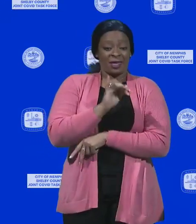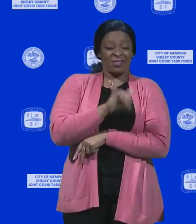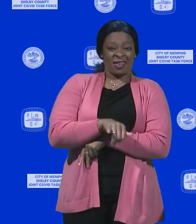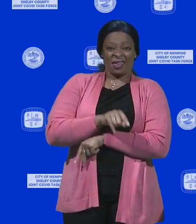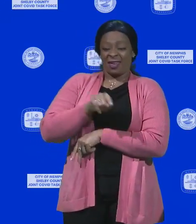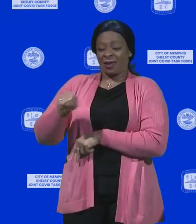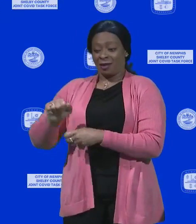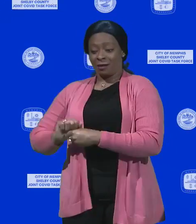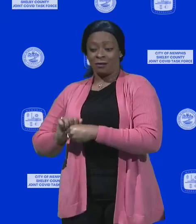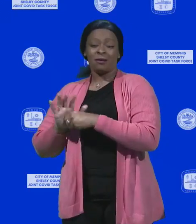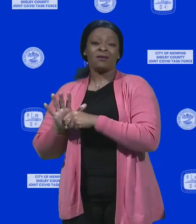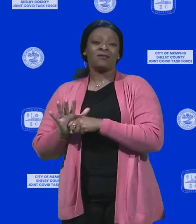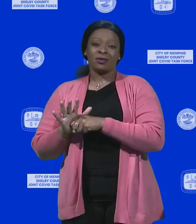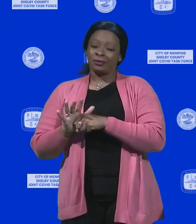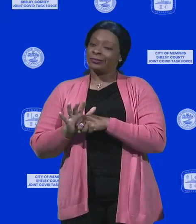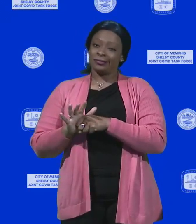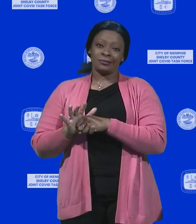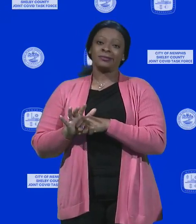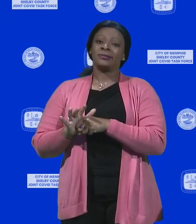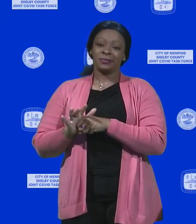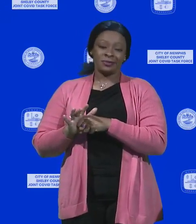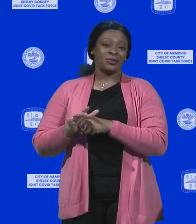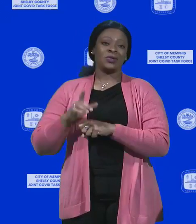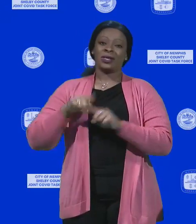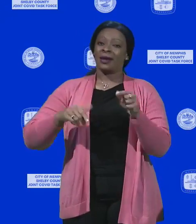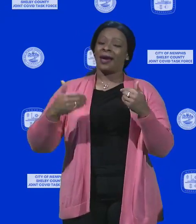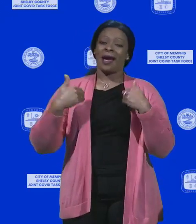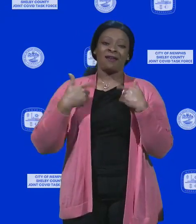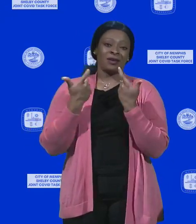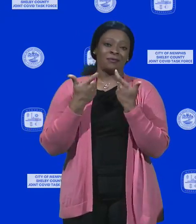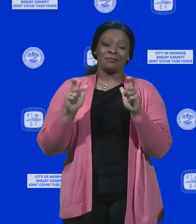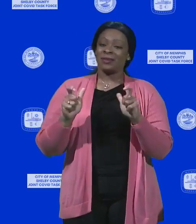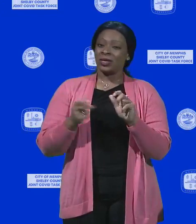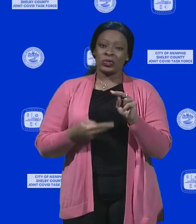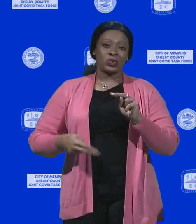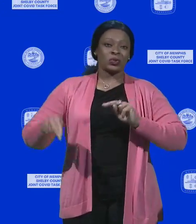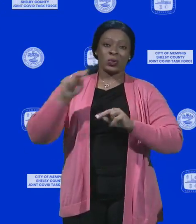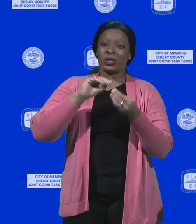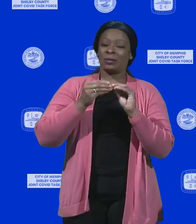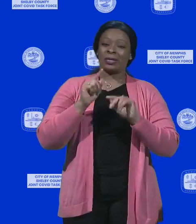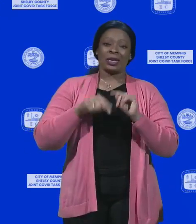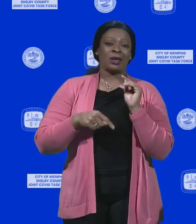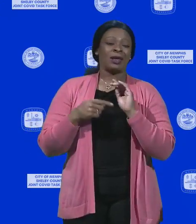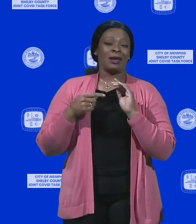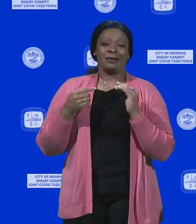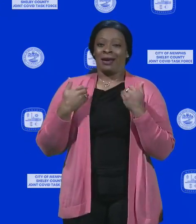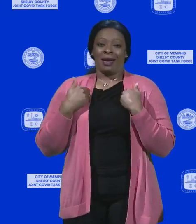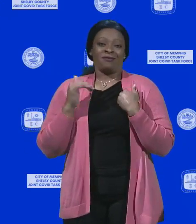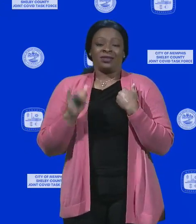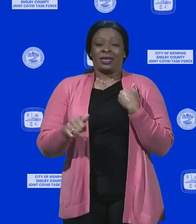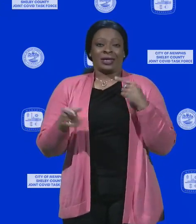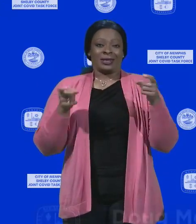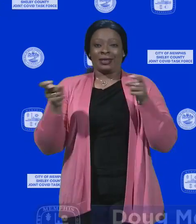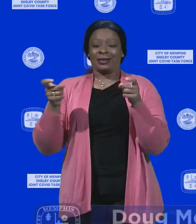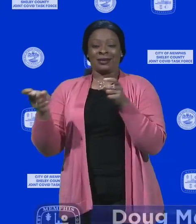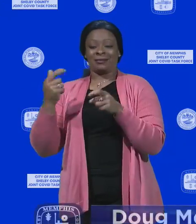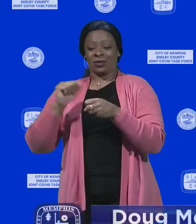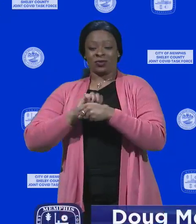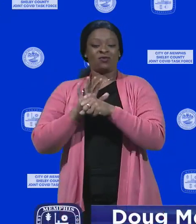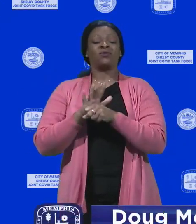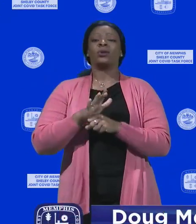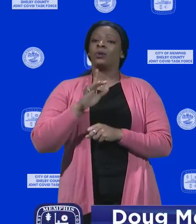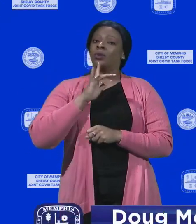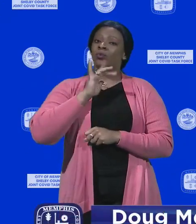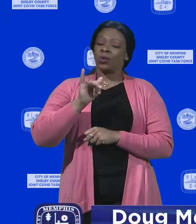together, we really can ill afford to have a big surge in sick people in the hospital because of COVID. It will